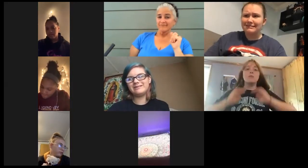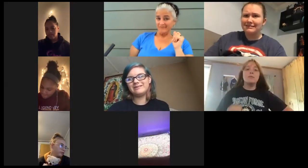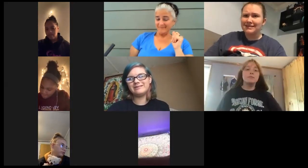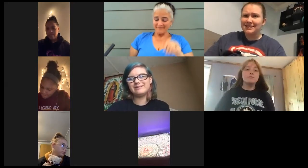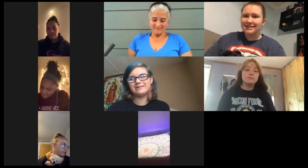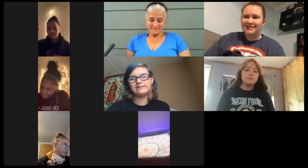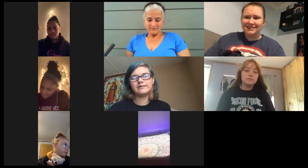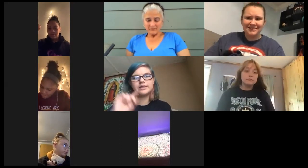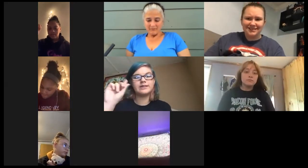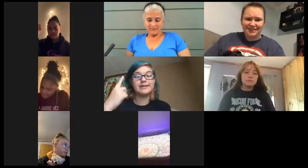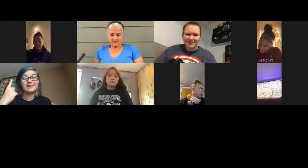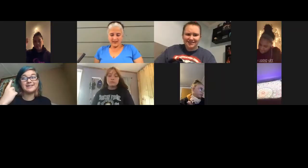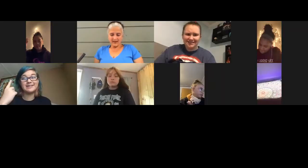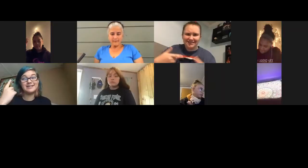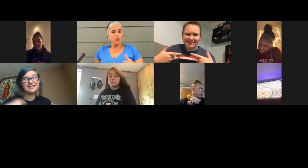single?